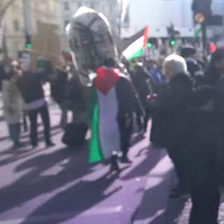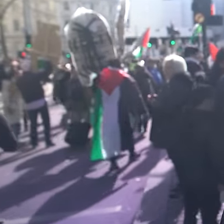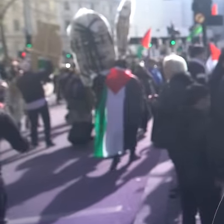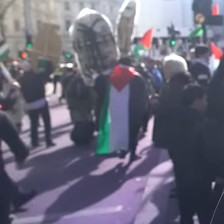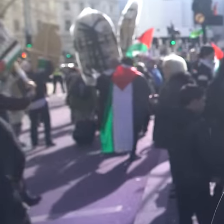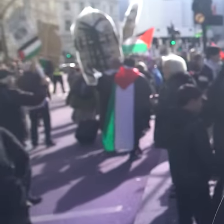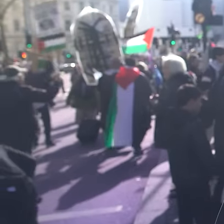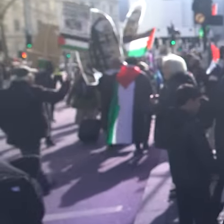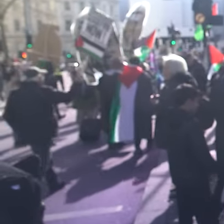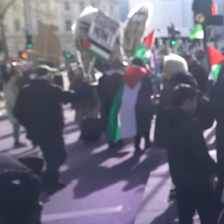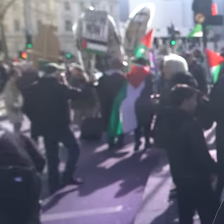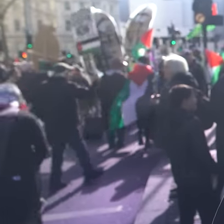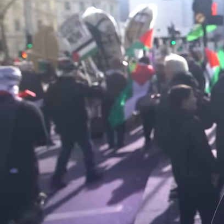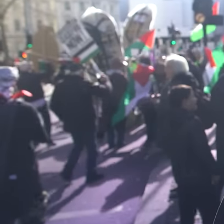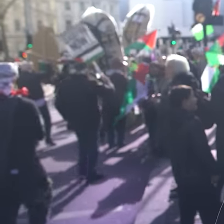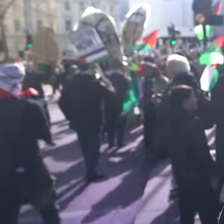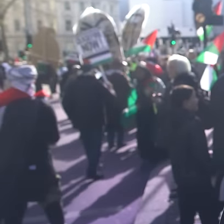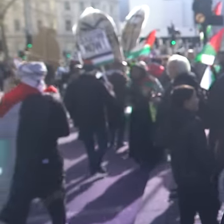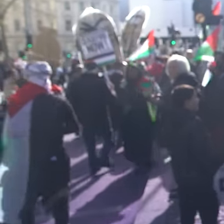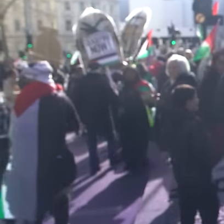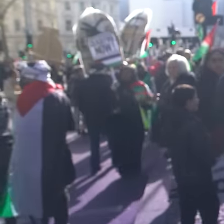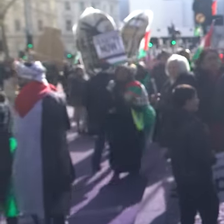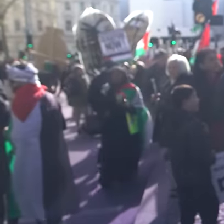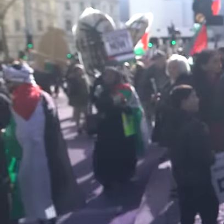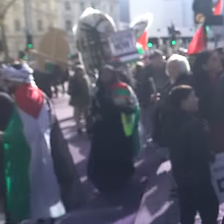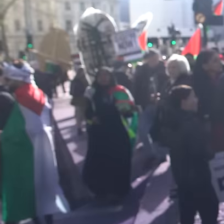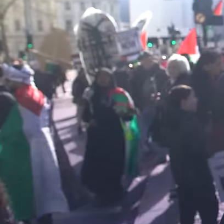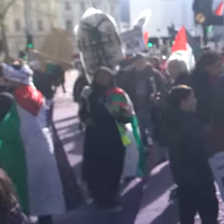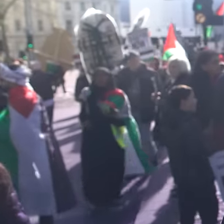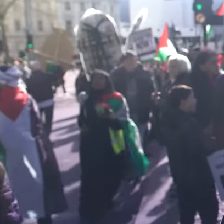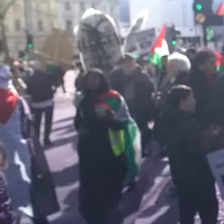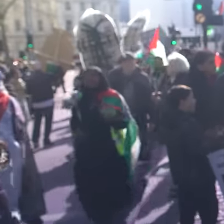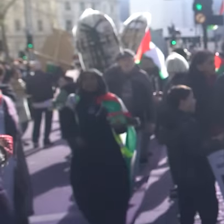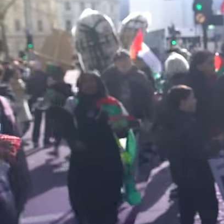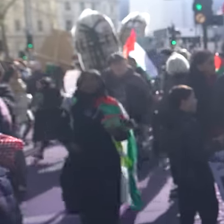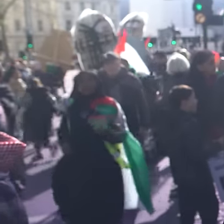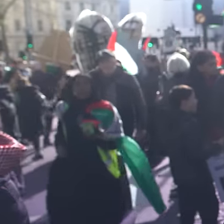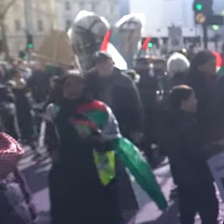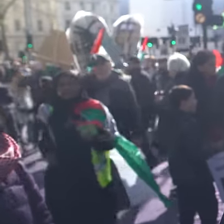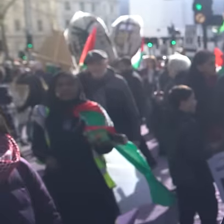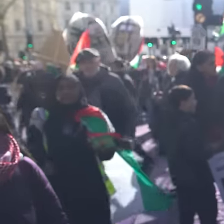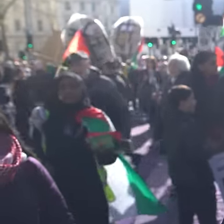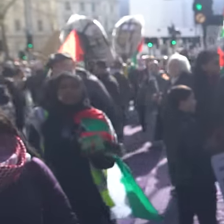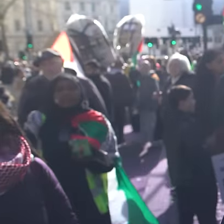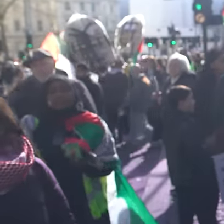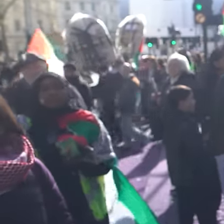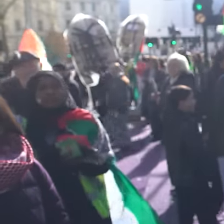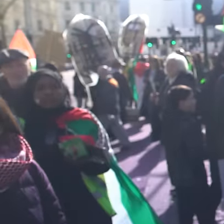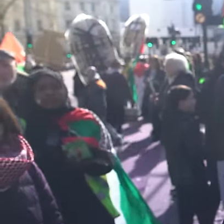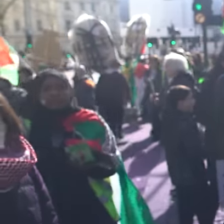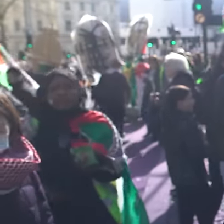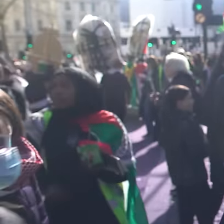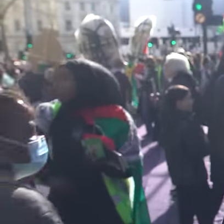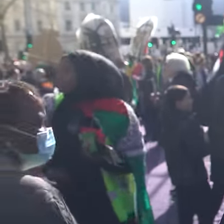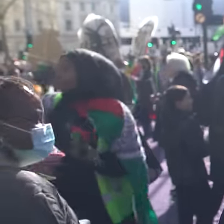not let that deter them. The numbers have been incredible. Everyone is still here in high spirits and with so much